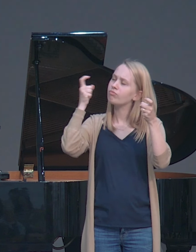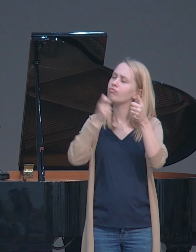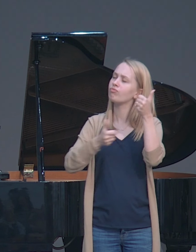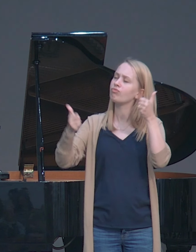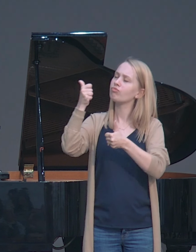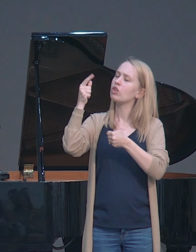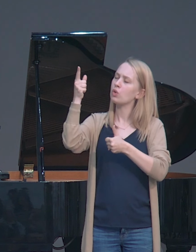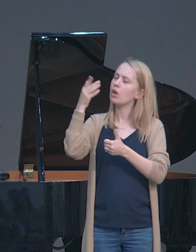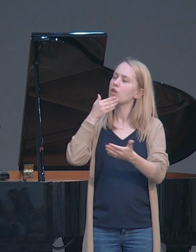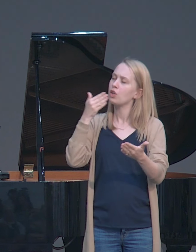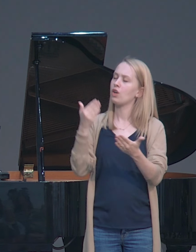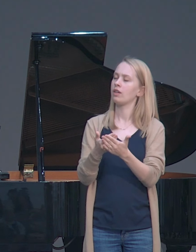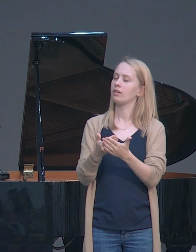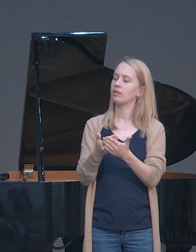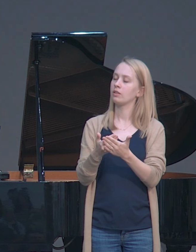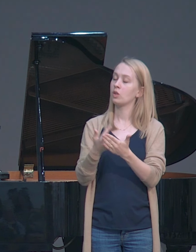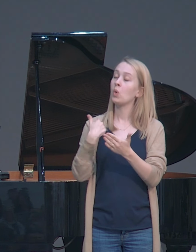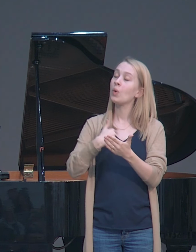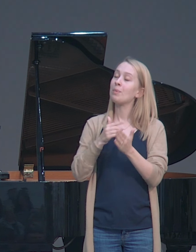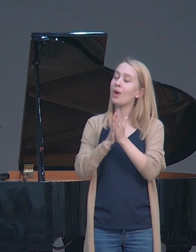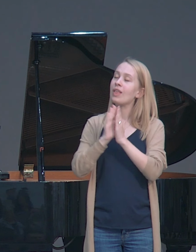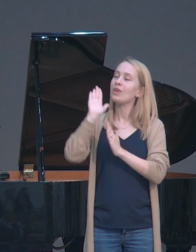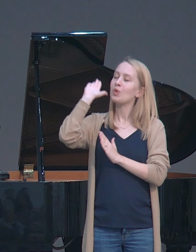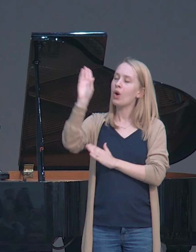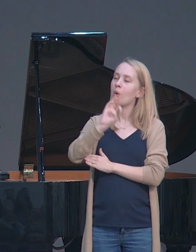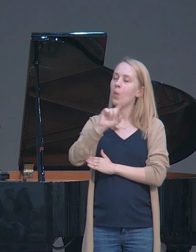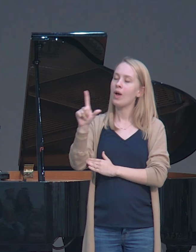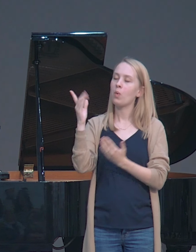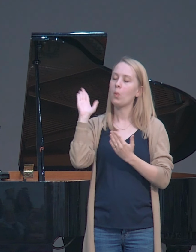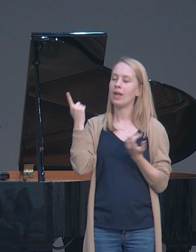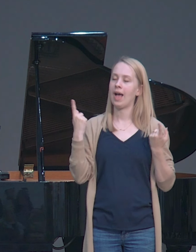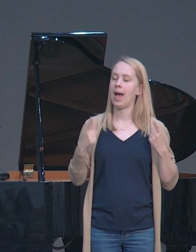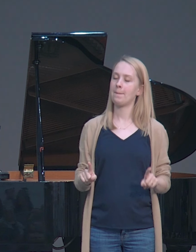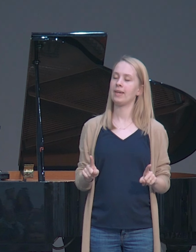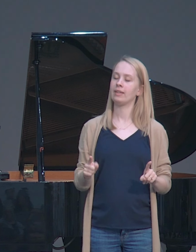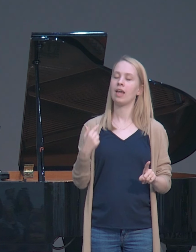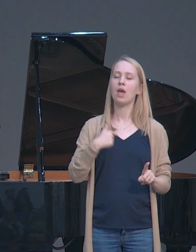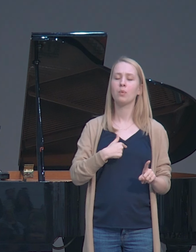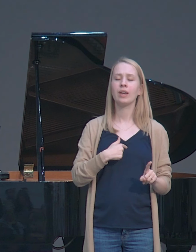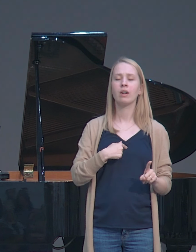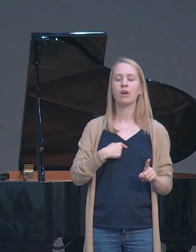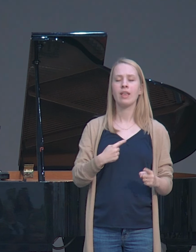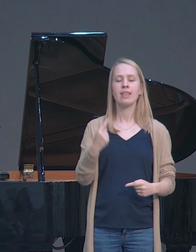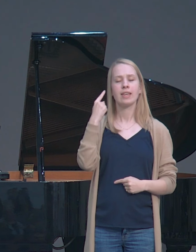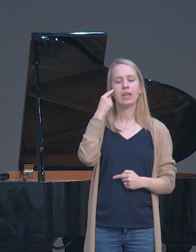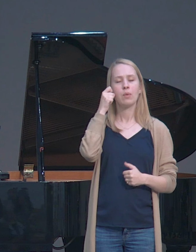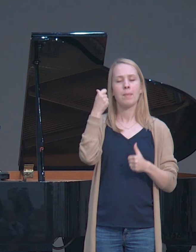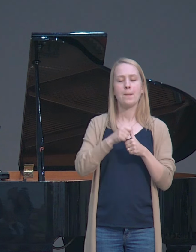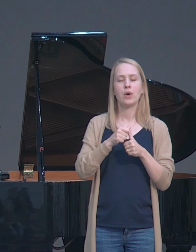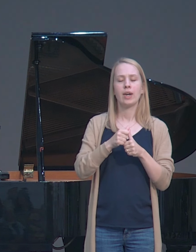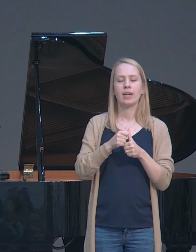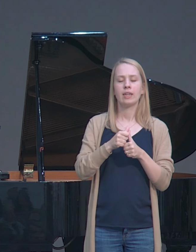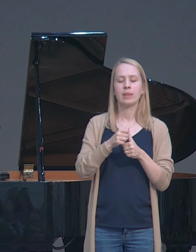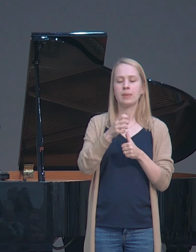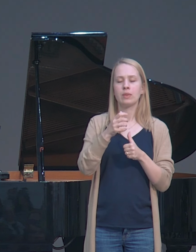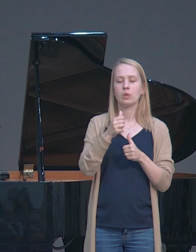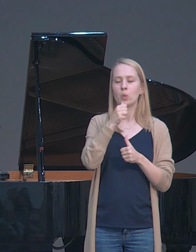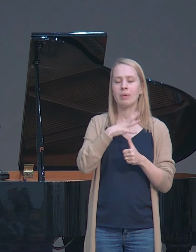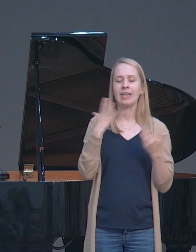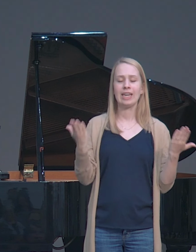We pray that your desires would be accomplished in our midst today. And Lord, we specifically think of those right now here in this room and those who